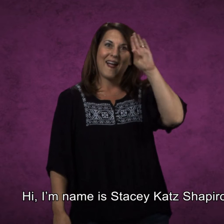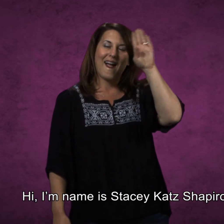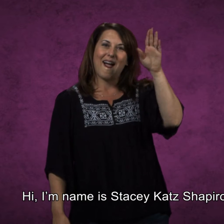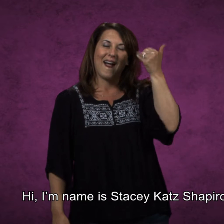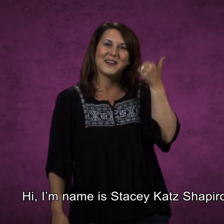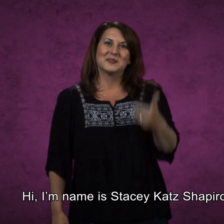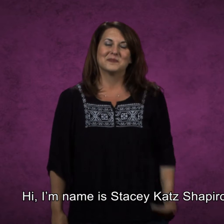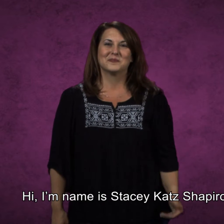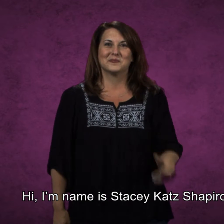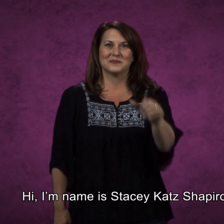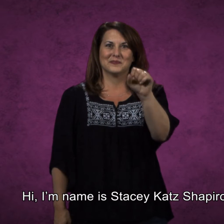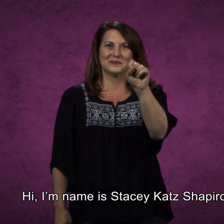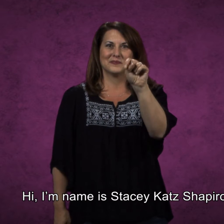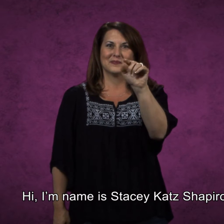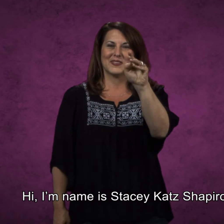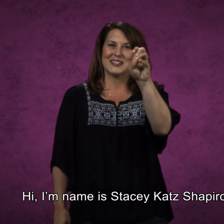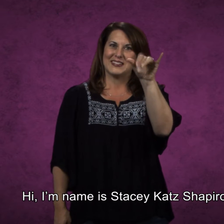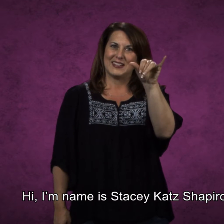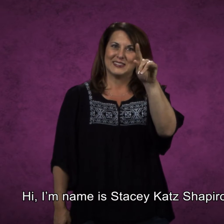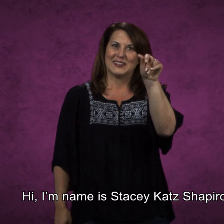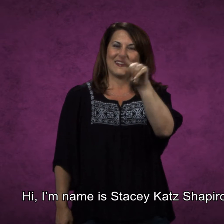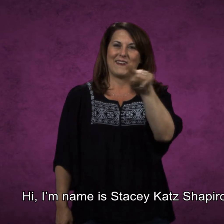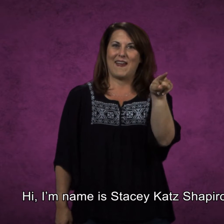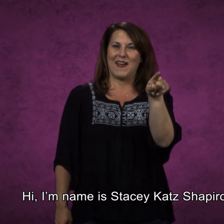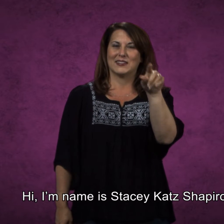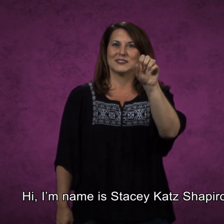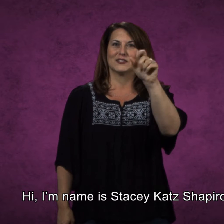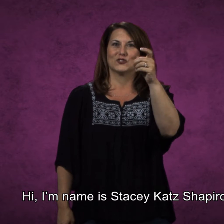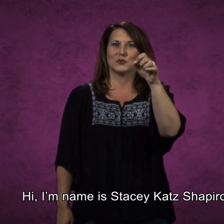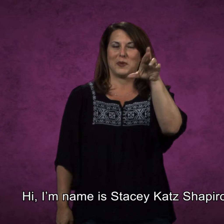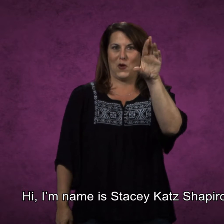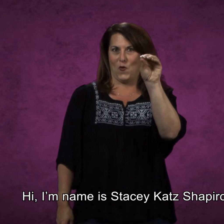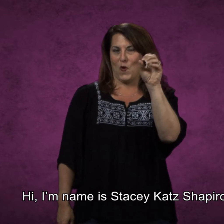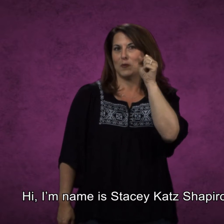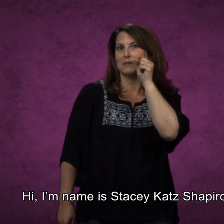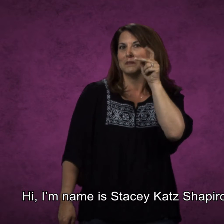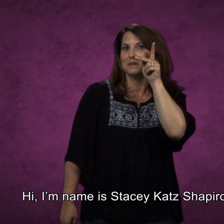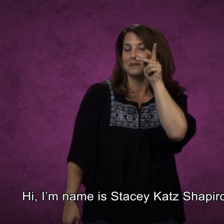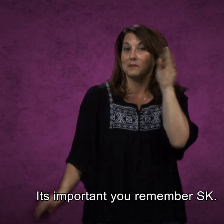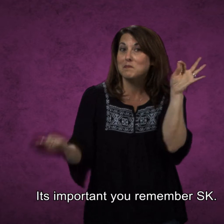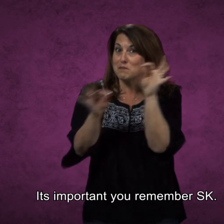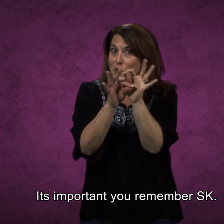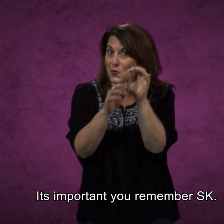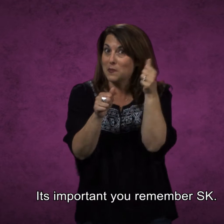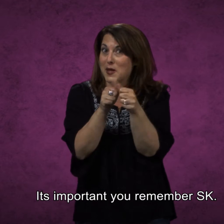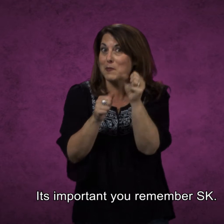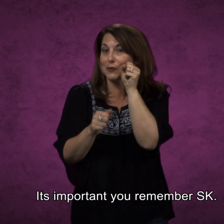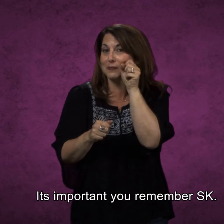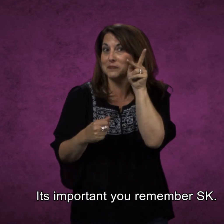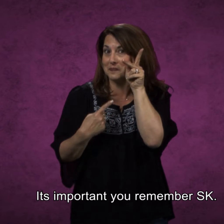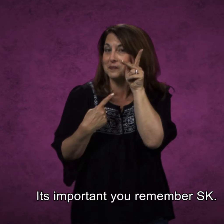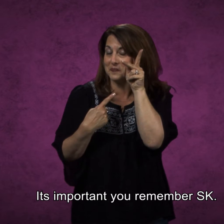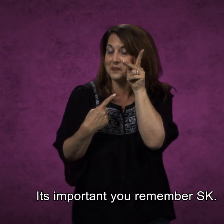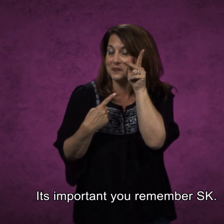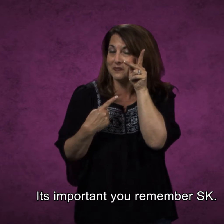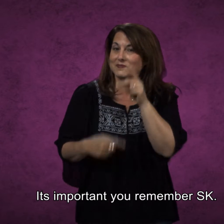Hi, I'm Stacey Katz Shapiro. My name sign is SK. It's important you remember